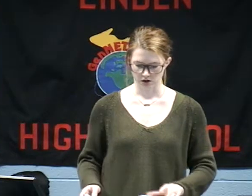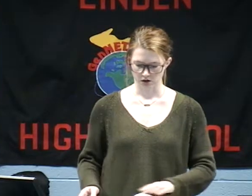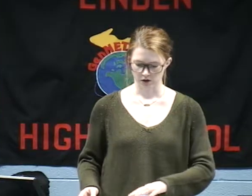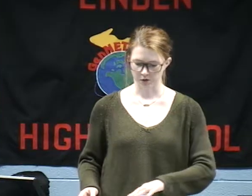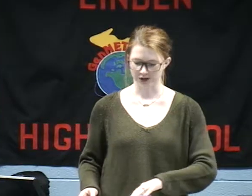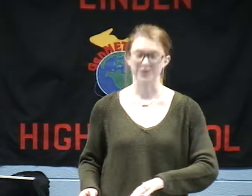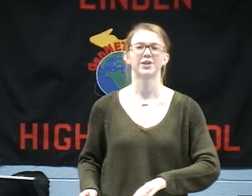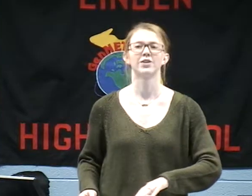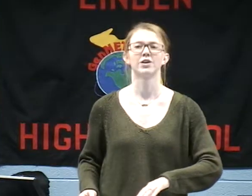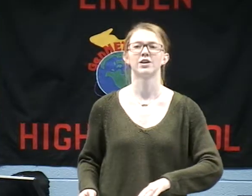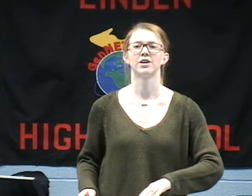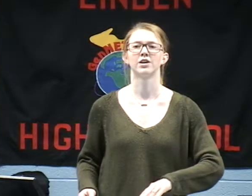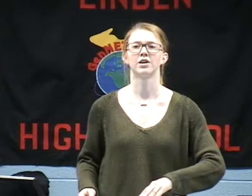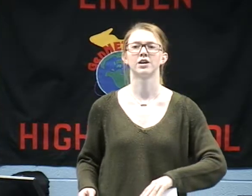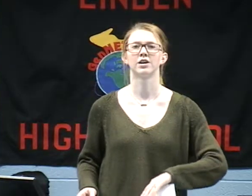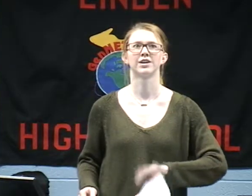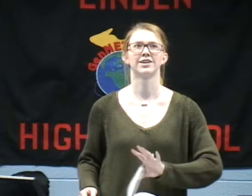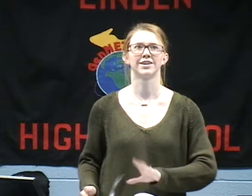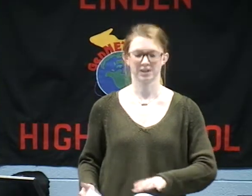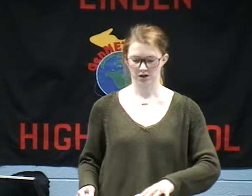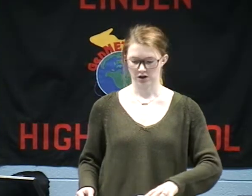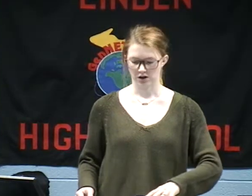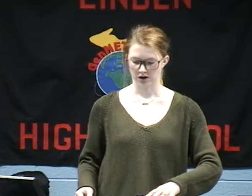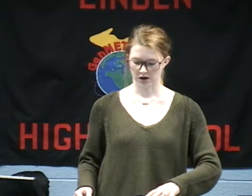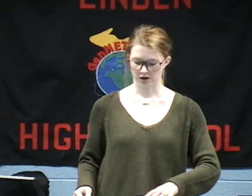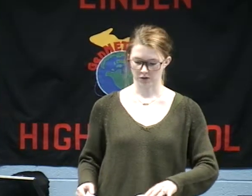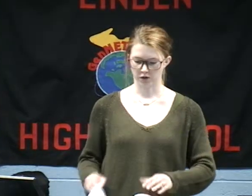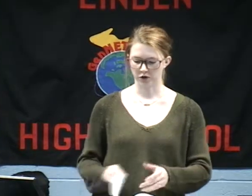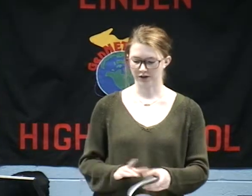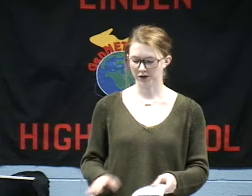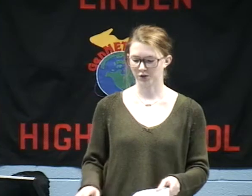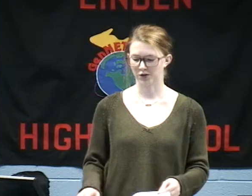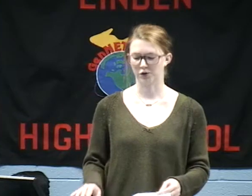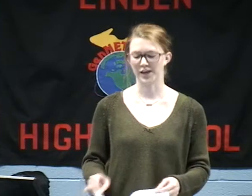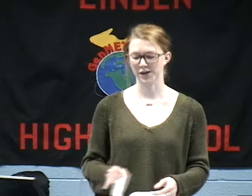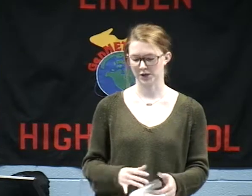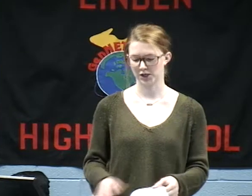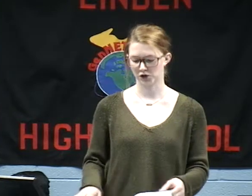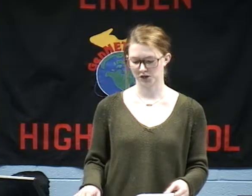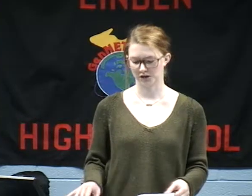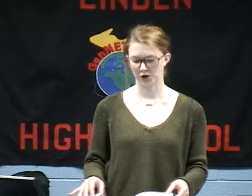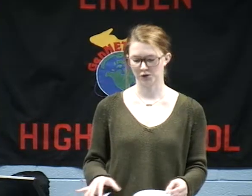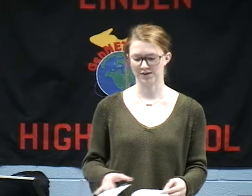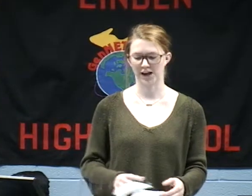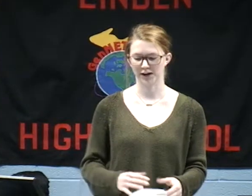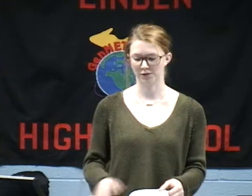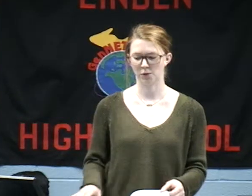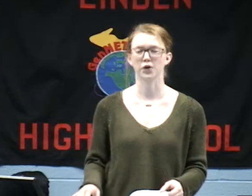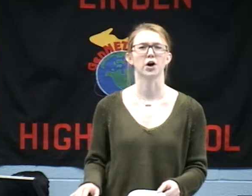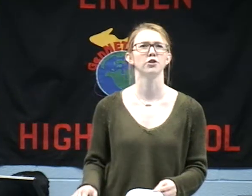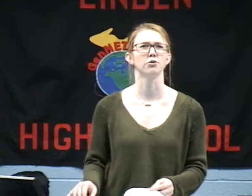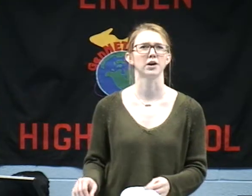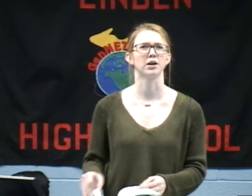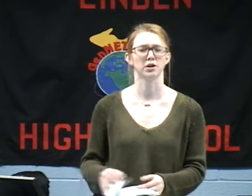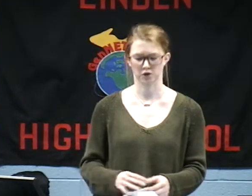I don't even know English. Well, you don't have to know the language. You just have to know the sign for the country.